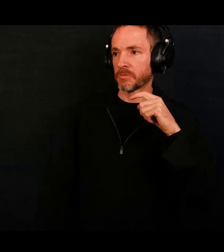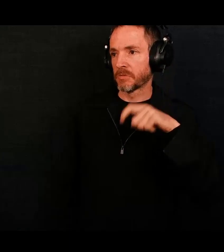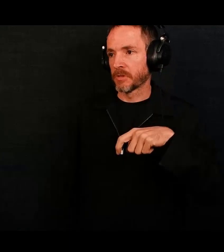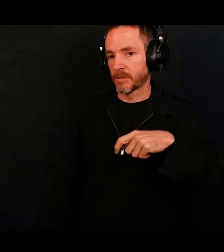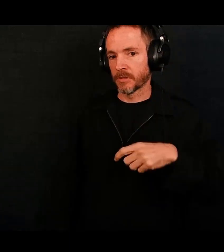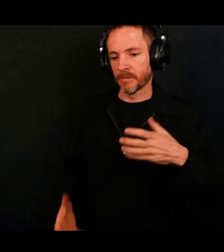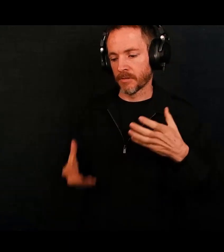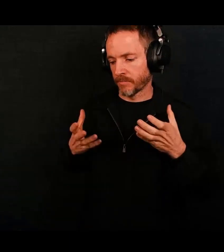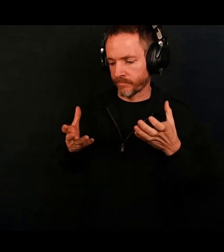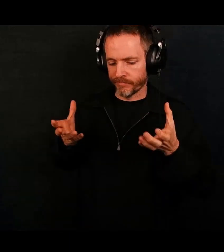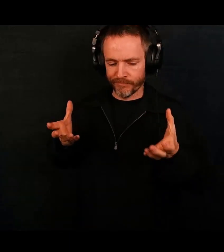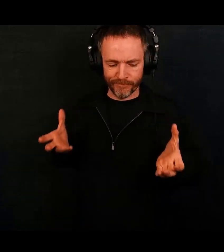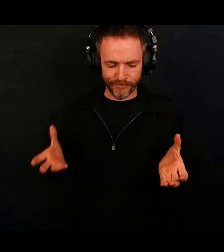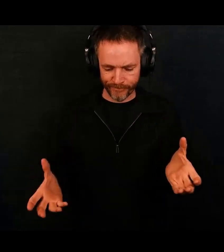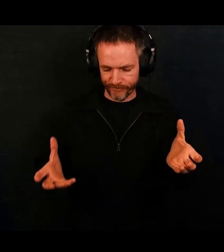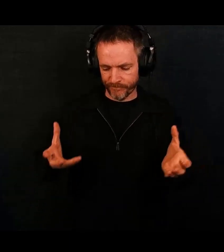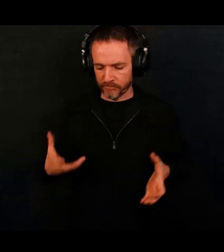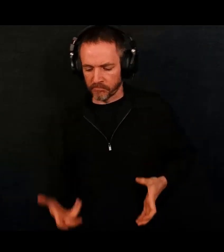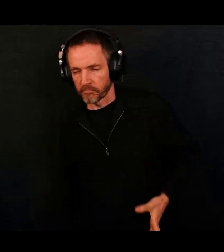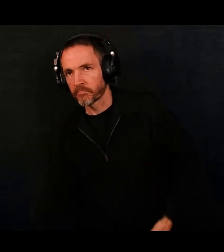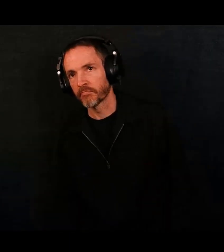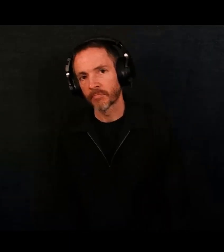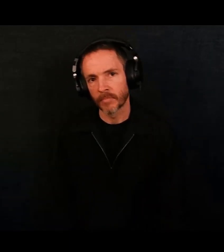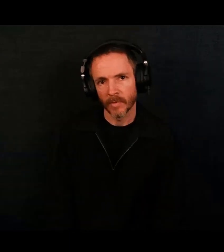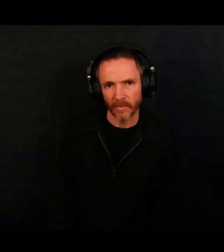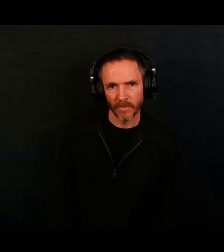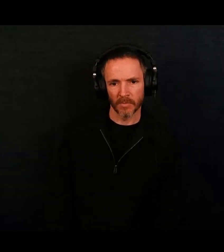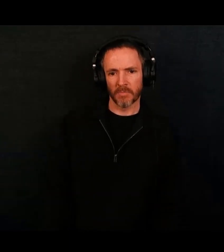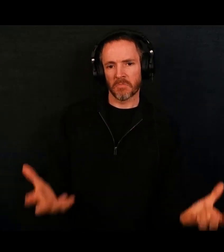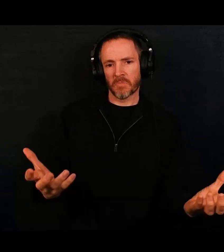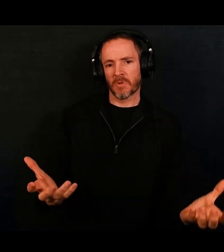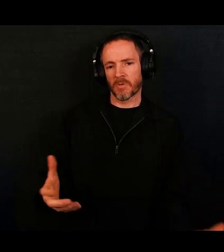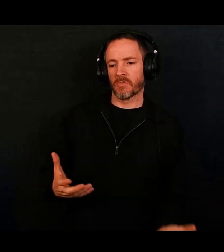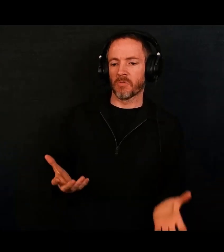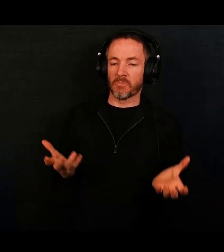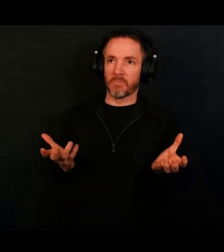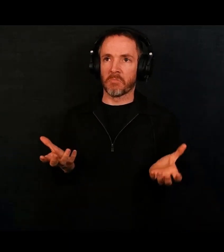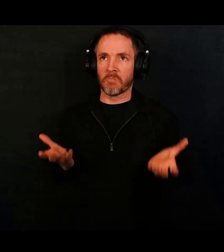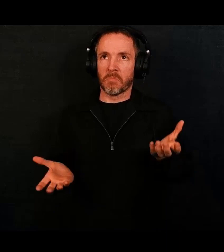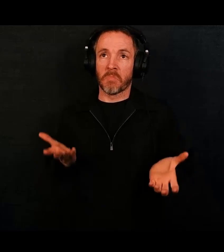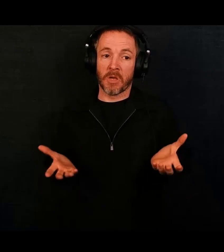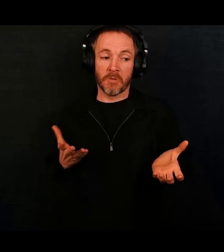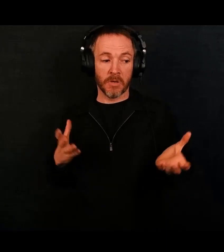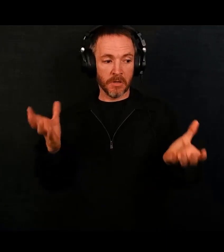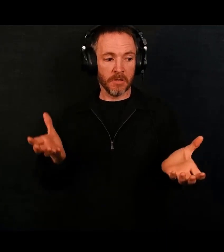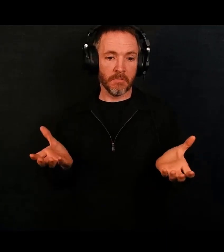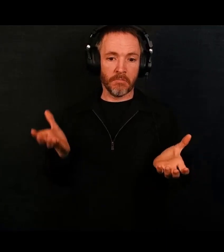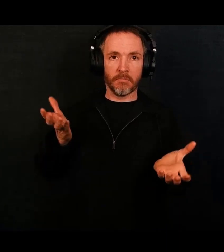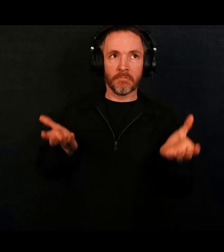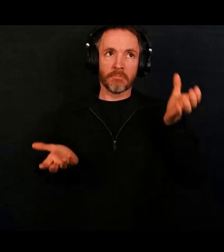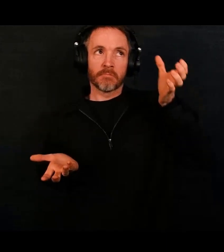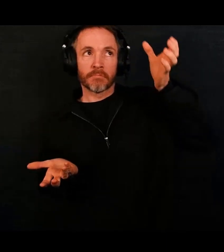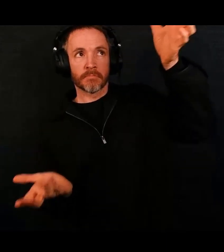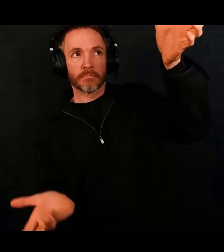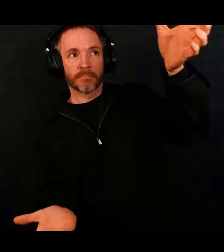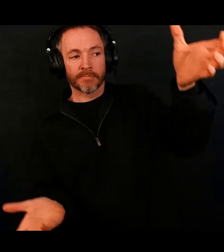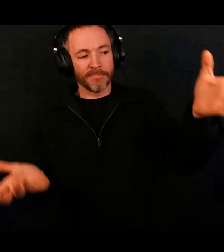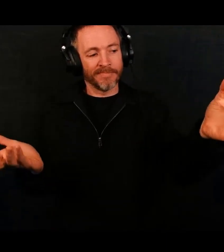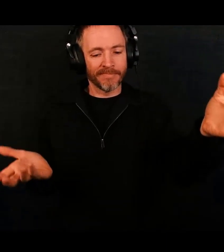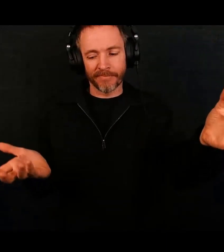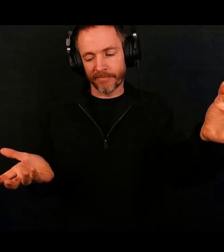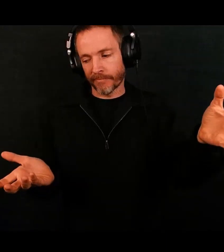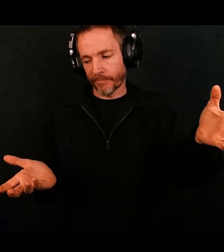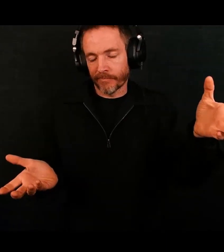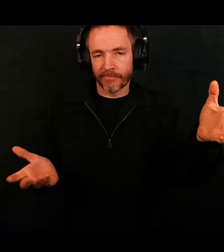bring it up from the bottom. Maybe I could get it to rotate. I'm not sure about that. Rotate down into